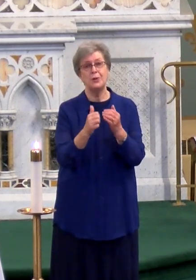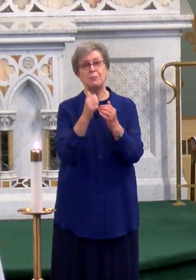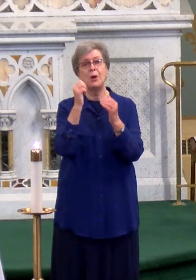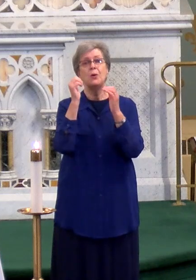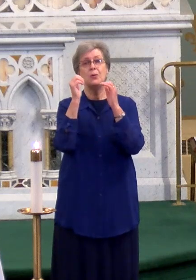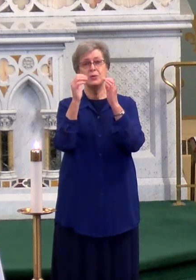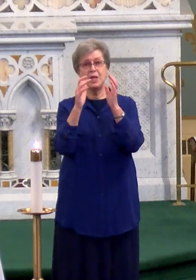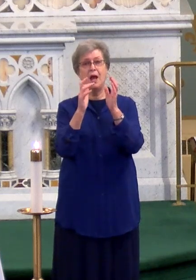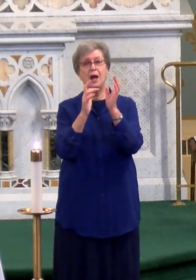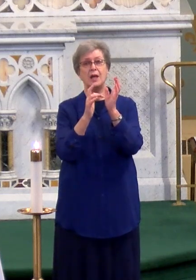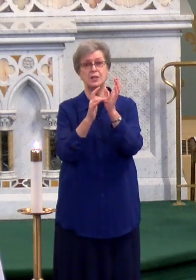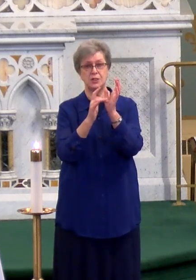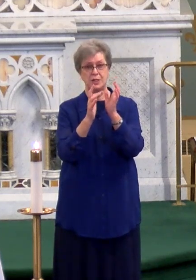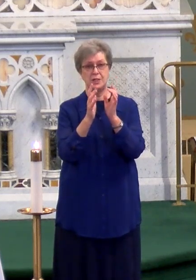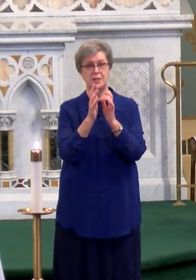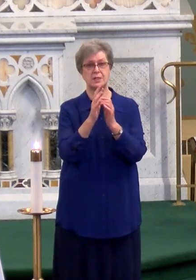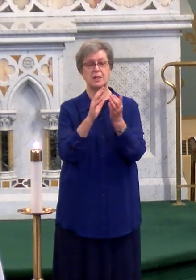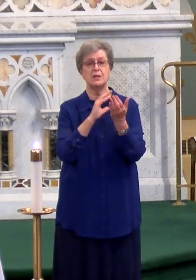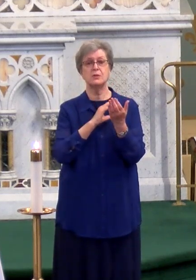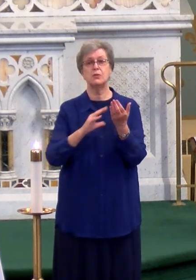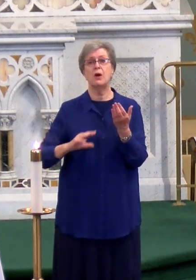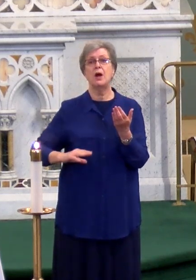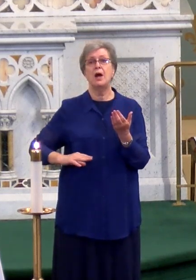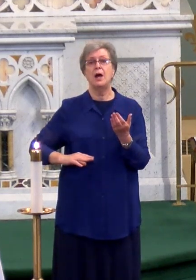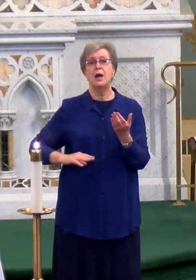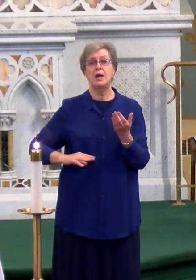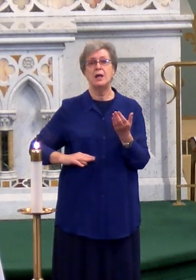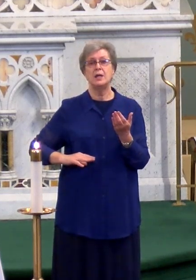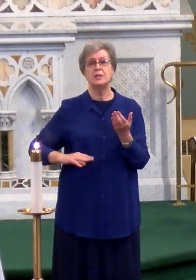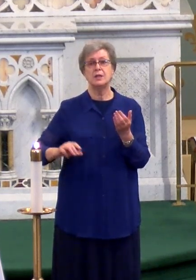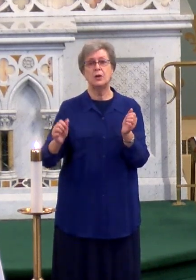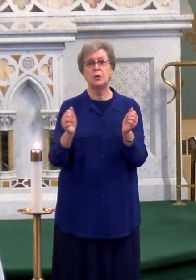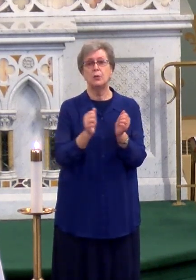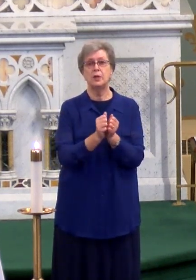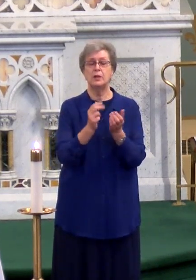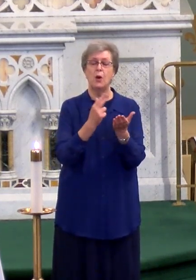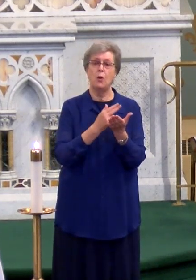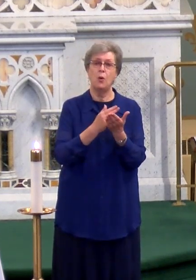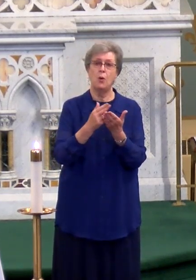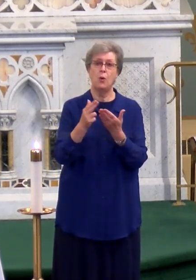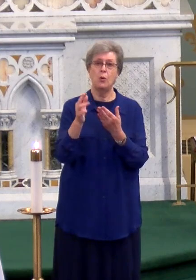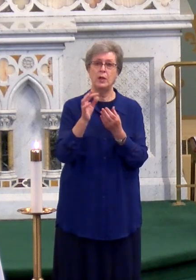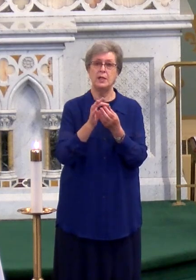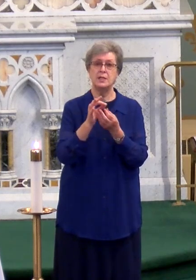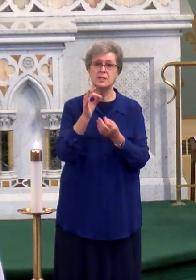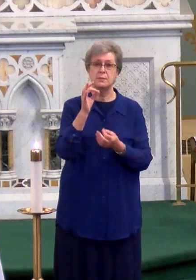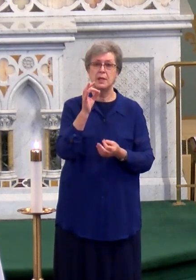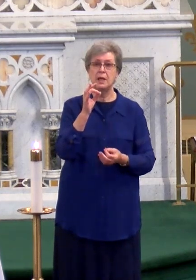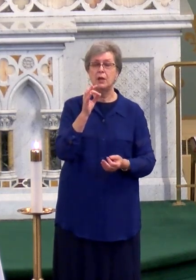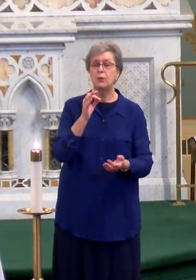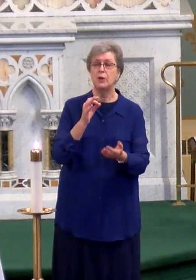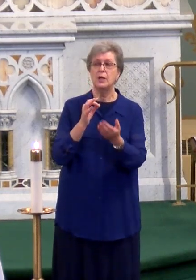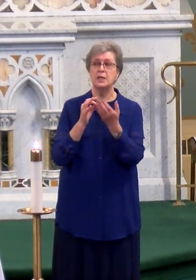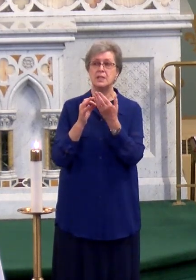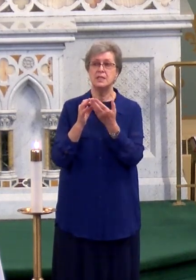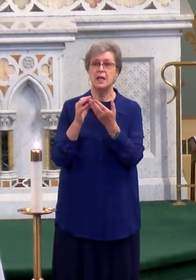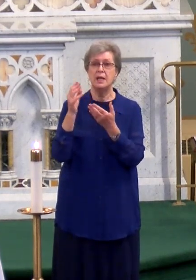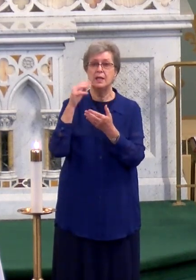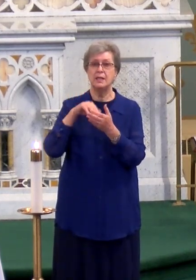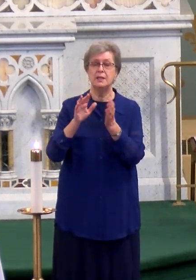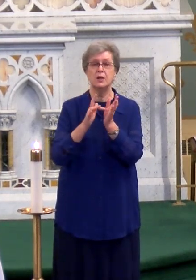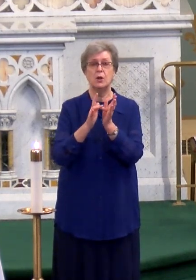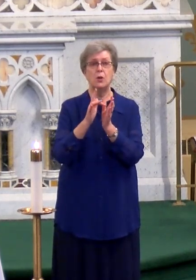alone are the Most High, Jesus Christ. With the Holy